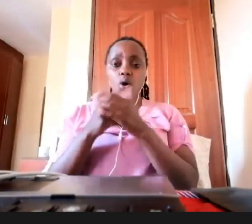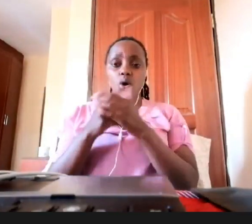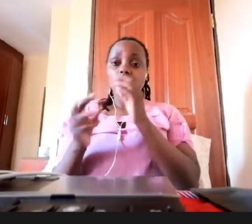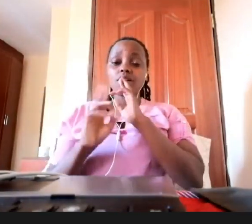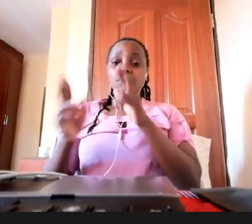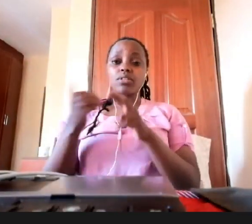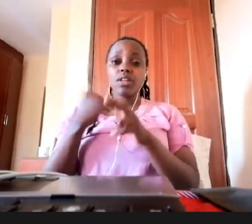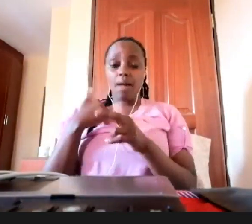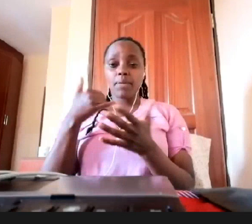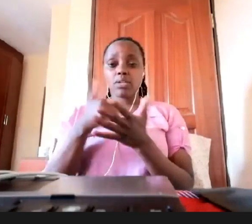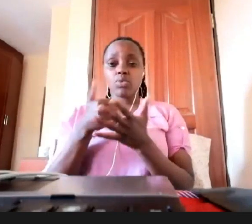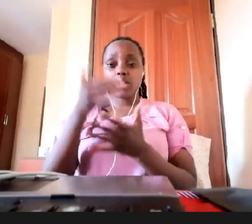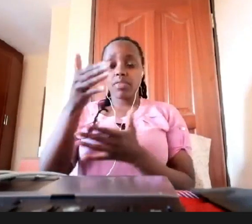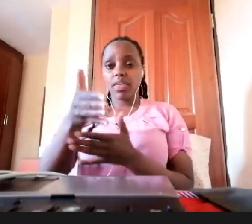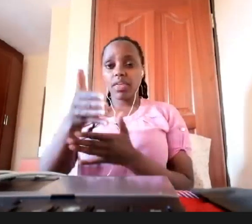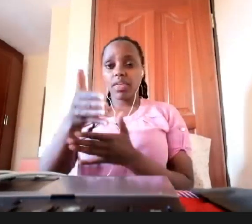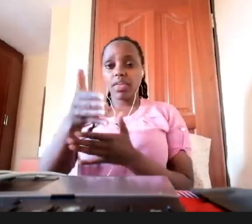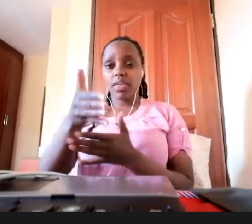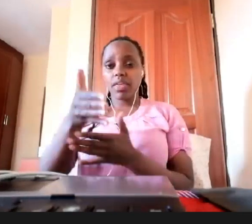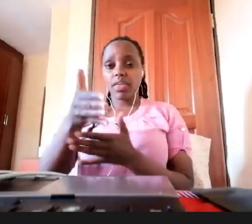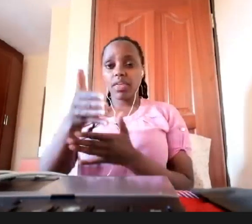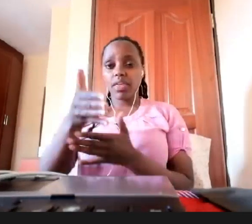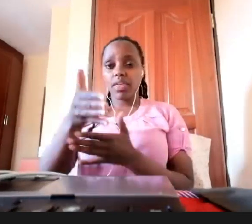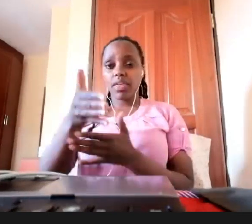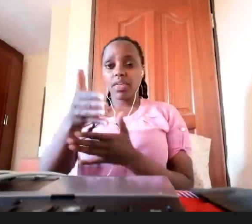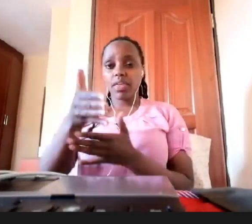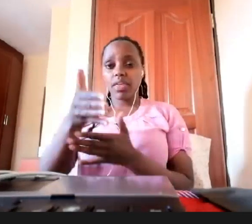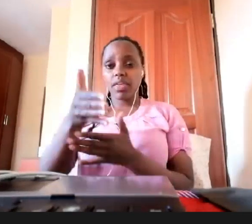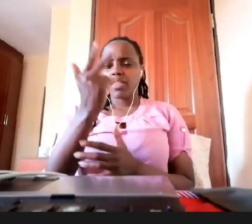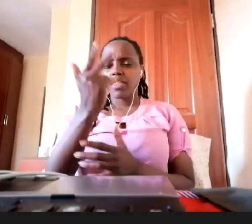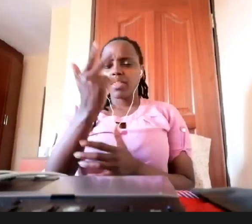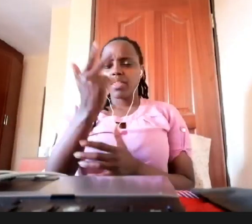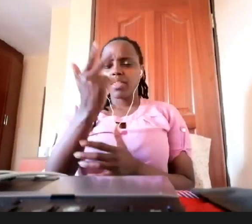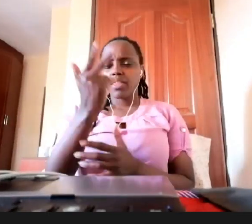of course, except those 3 countries or